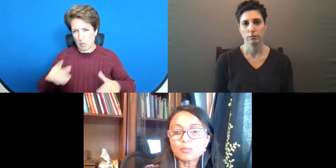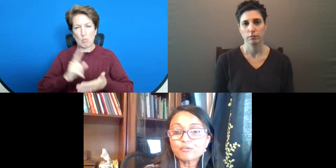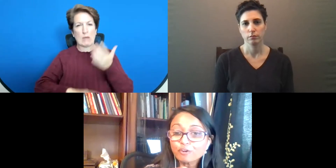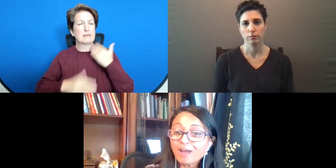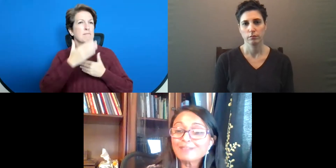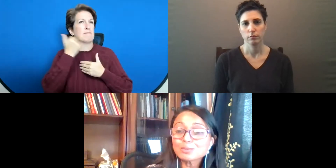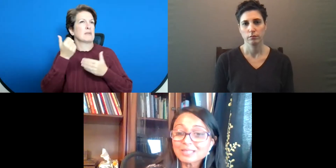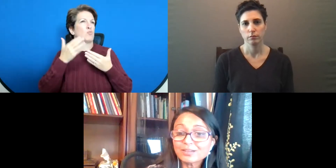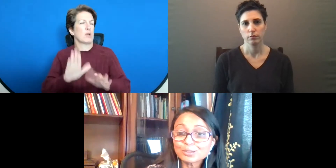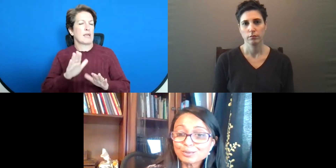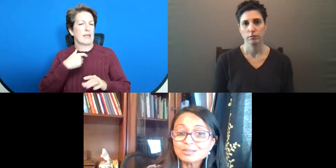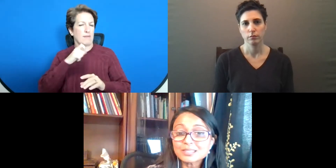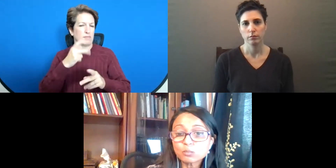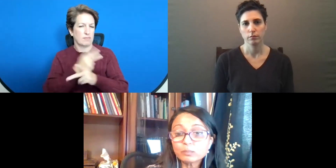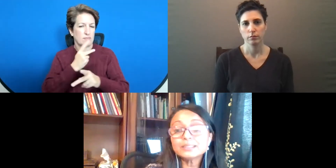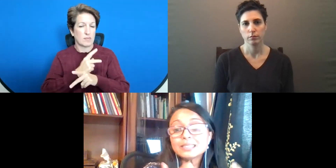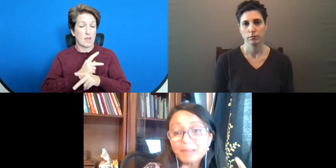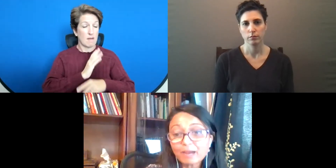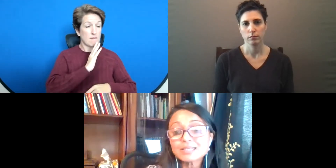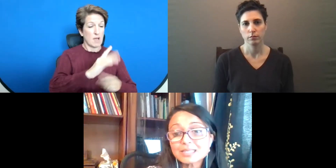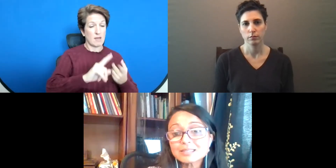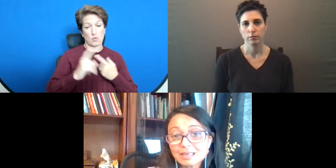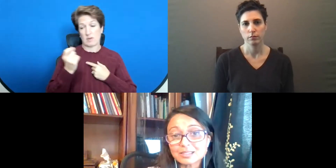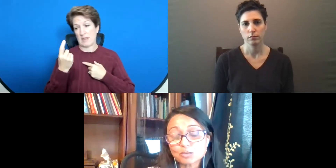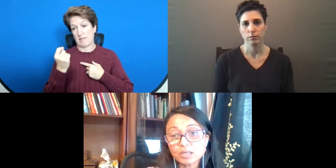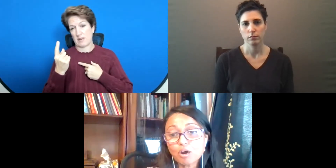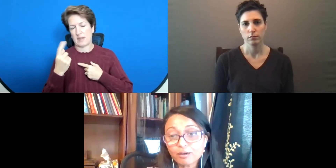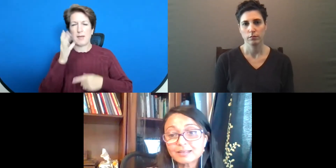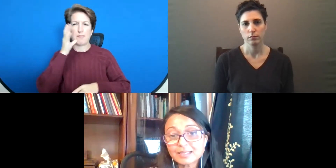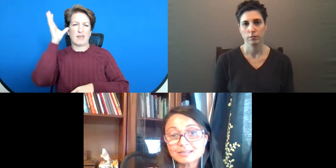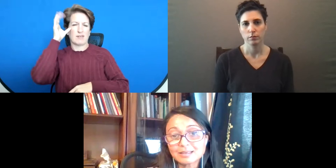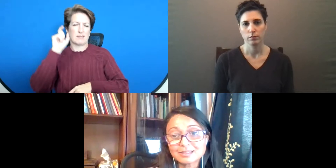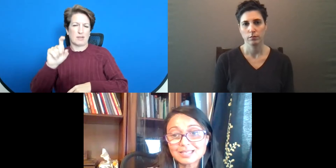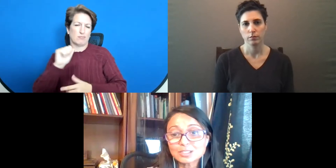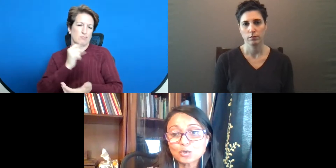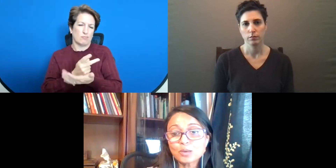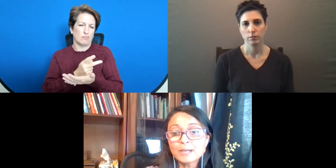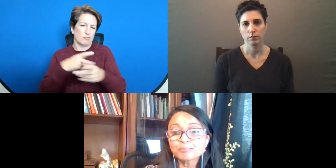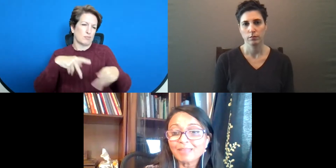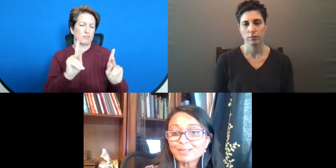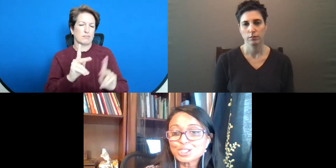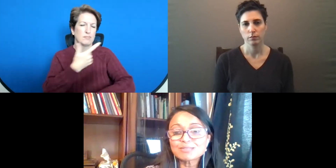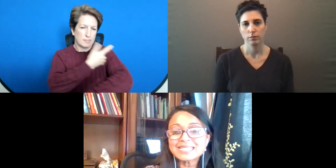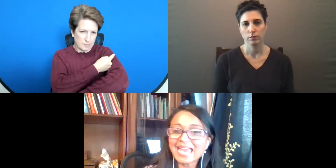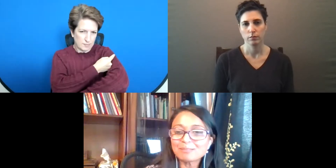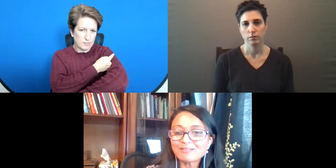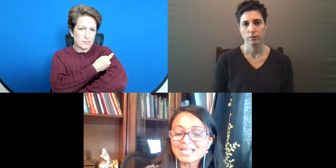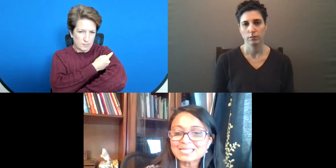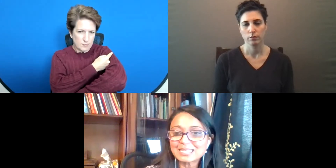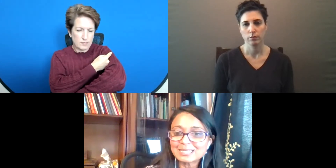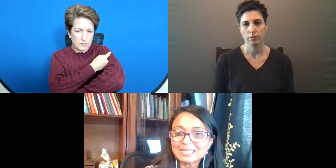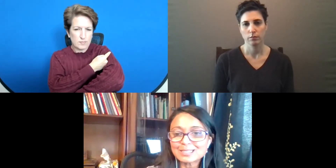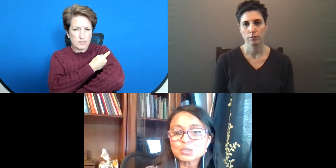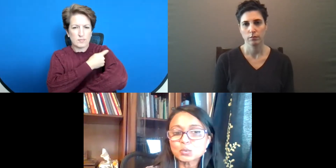possible. For 5 to 11-year-olds, we will need parent consent or a guardian consent. So the children can't